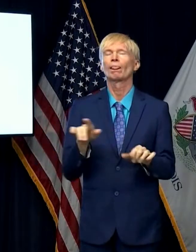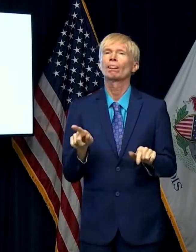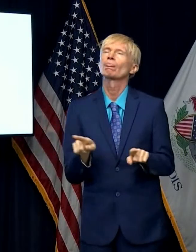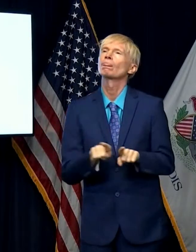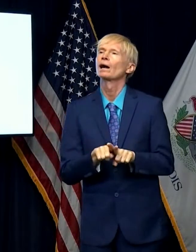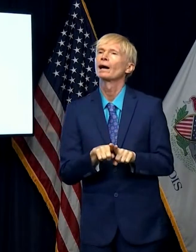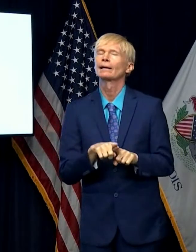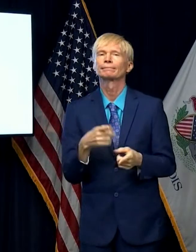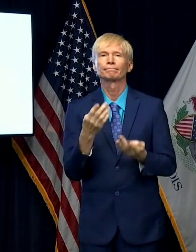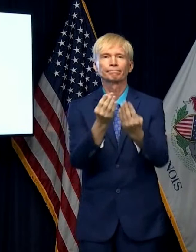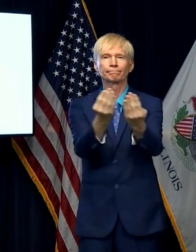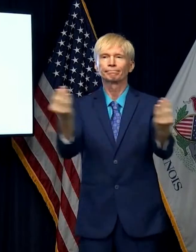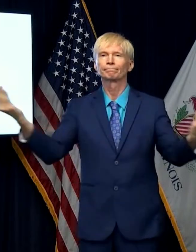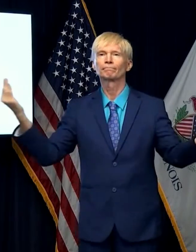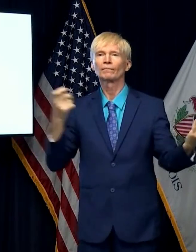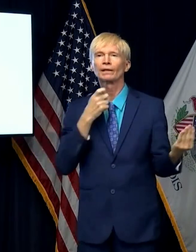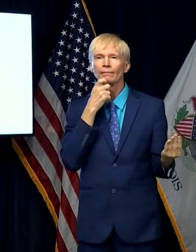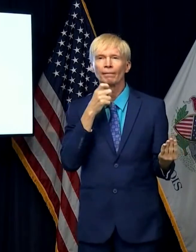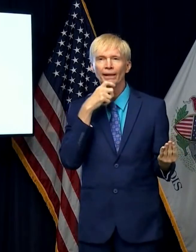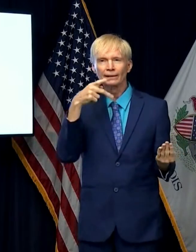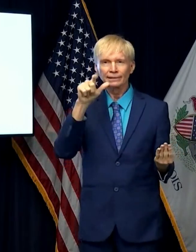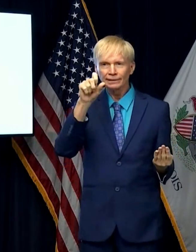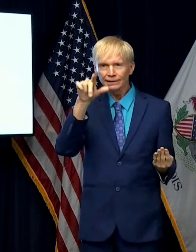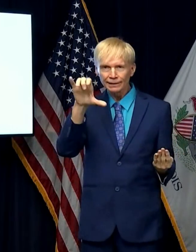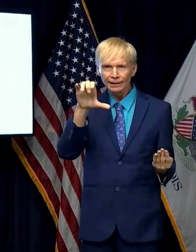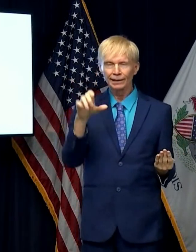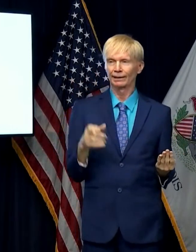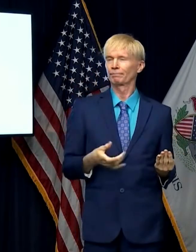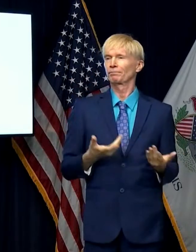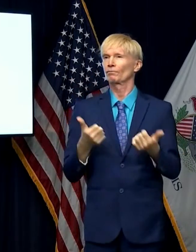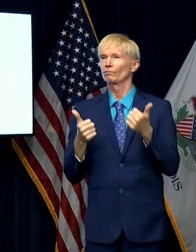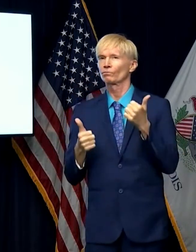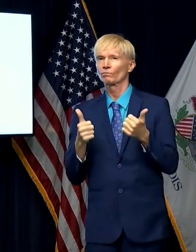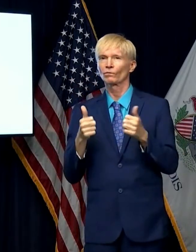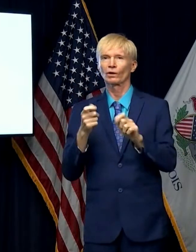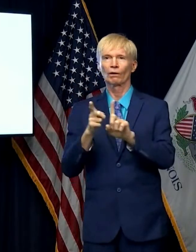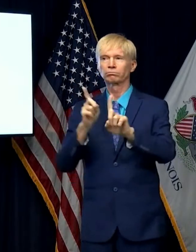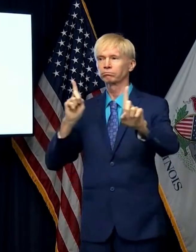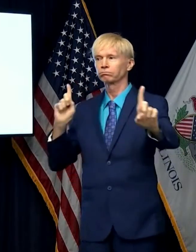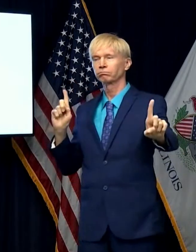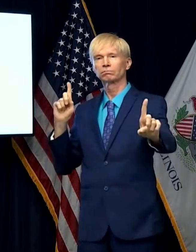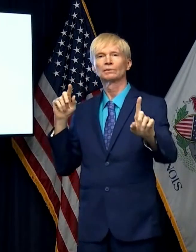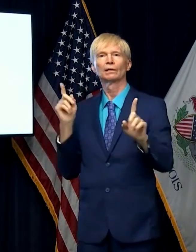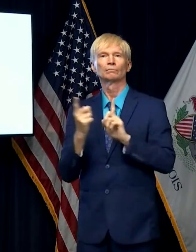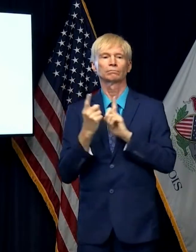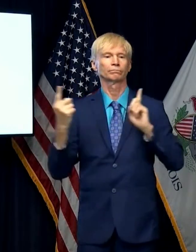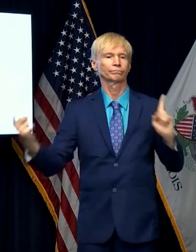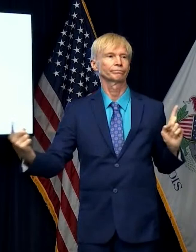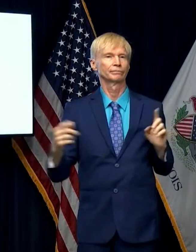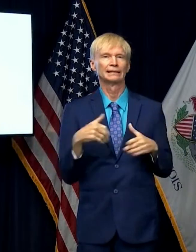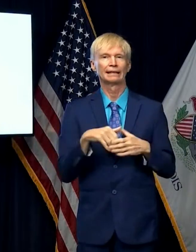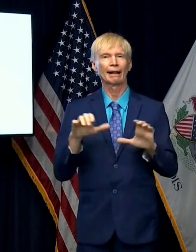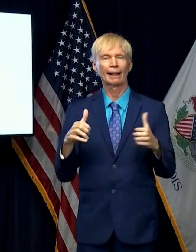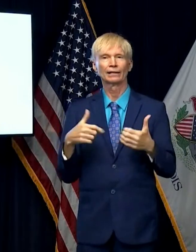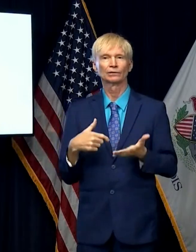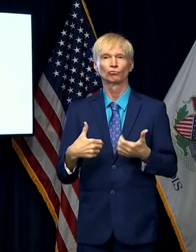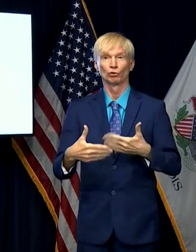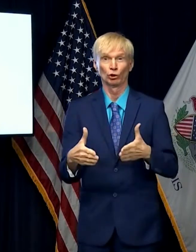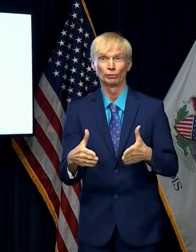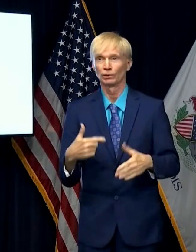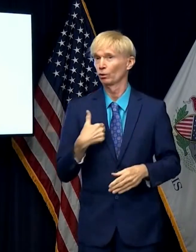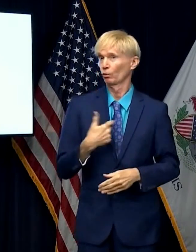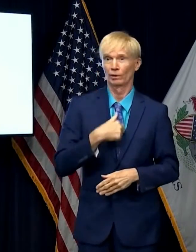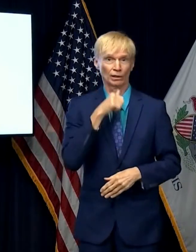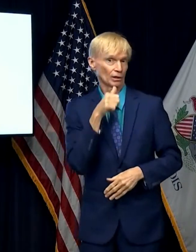seen plexiglass in certain circumstances or distancing within the classrooms. Although we are not requiring that, they're making